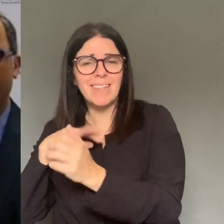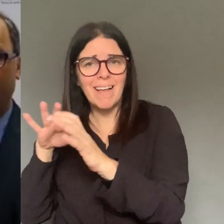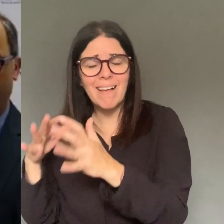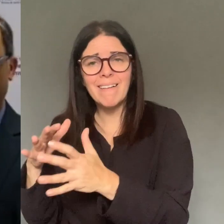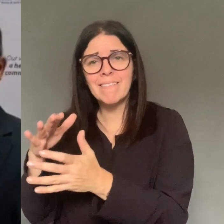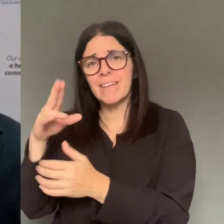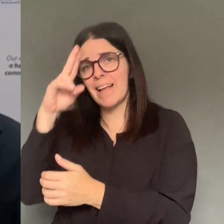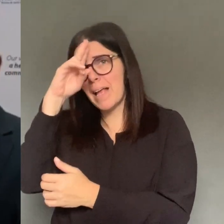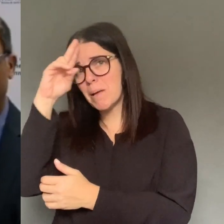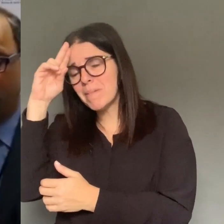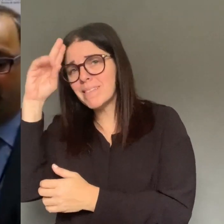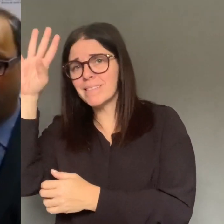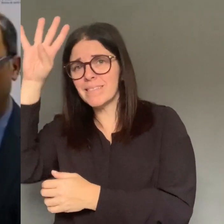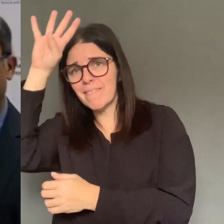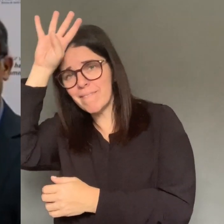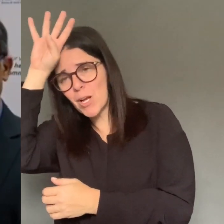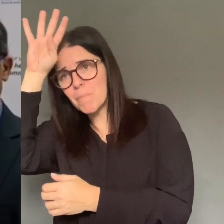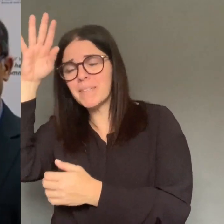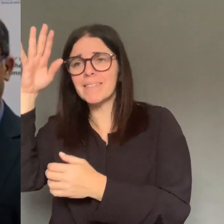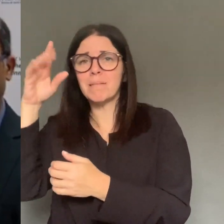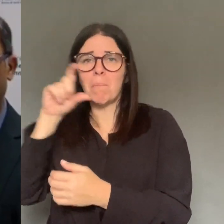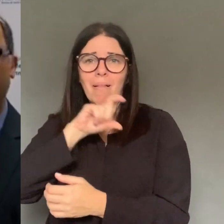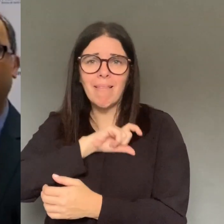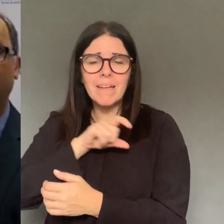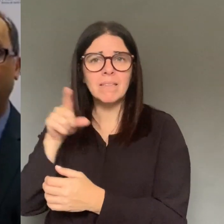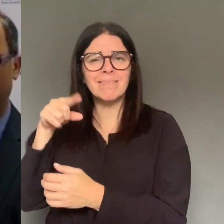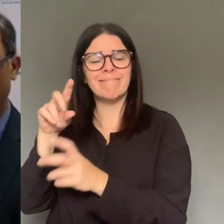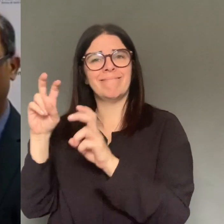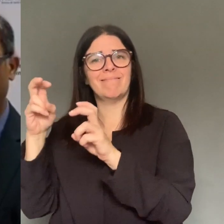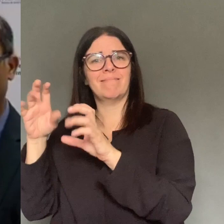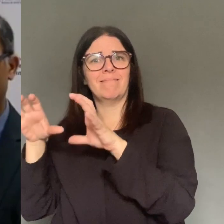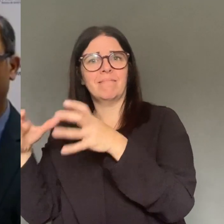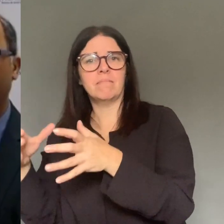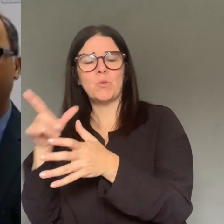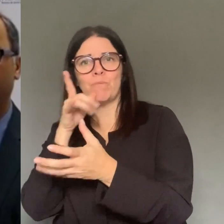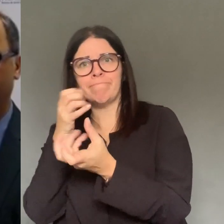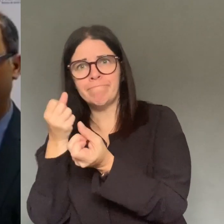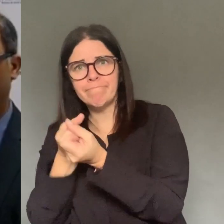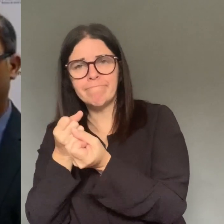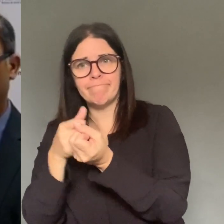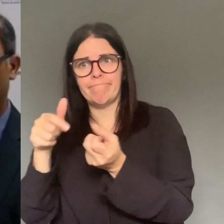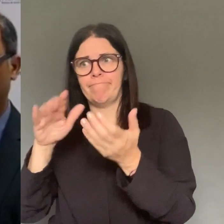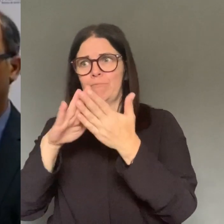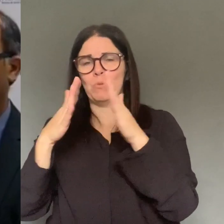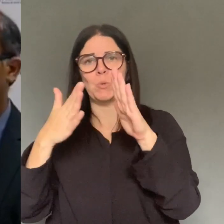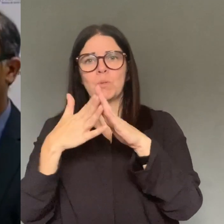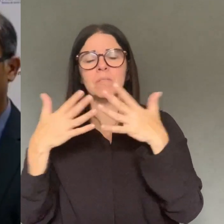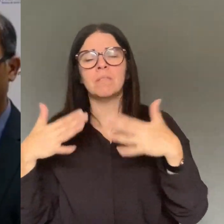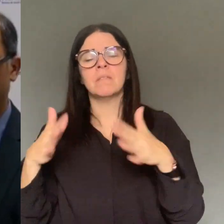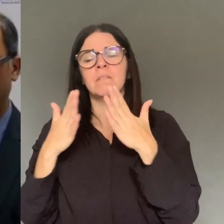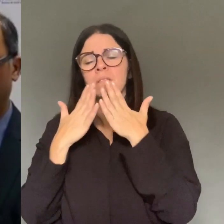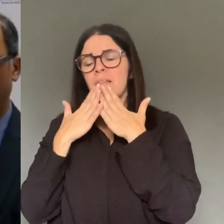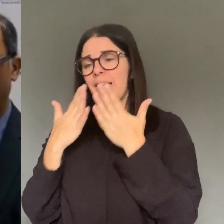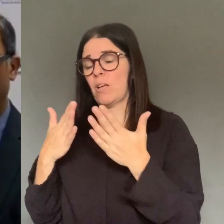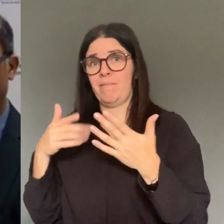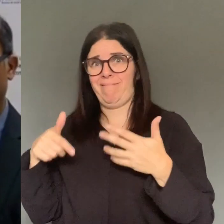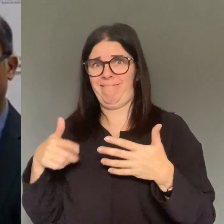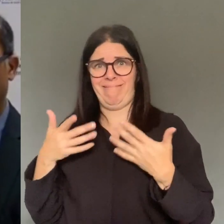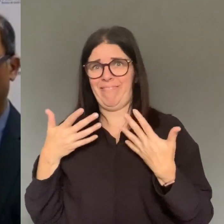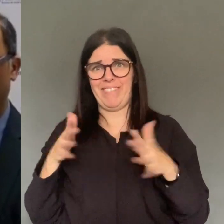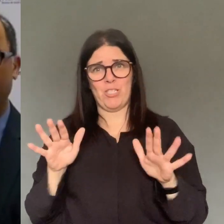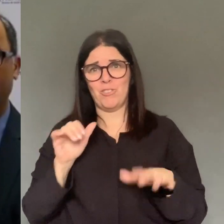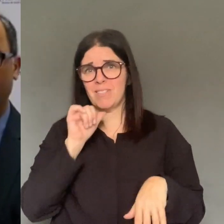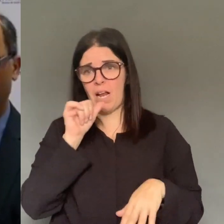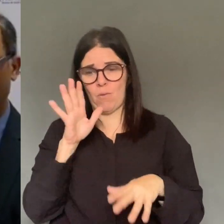Good morning, everyone. I would start my update by first thanking to all our healthcare workers, first responders, essential workers, who are still